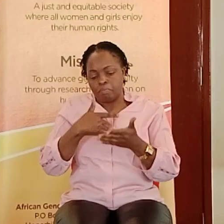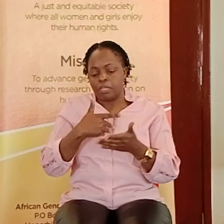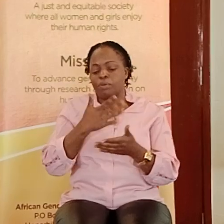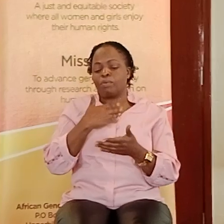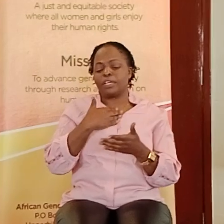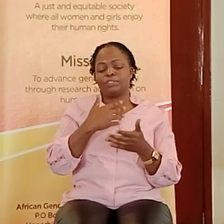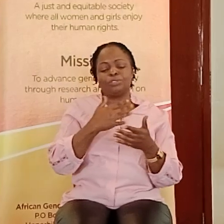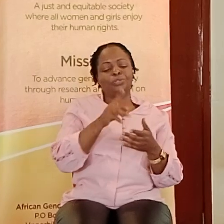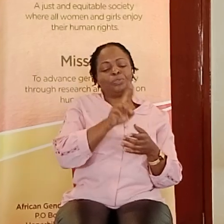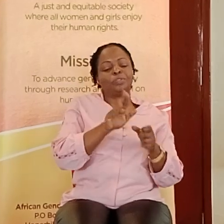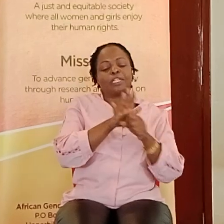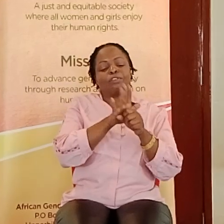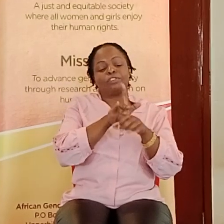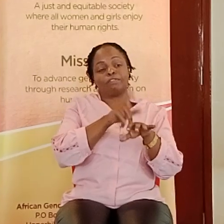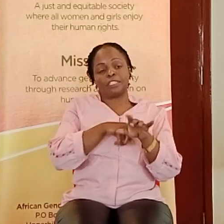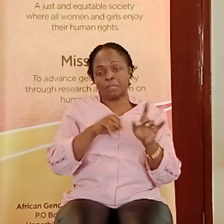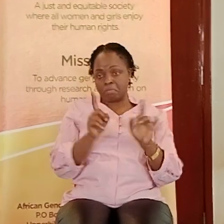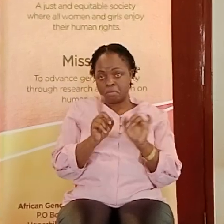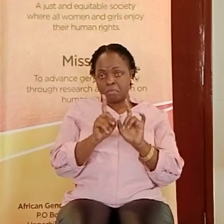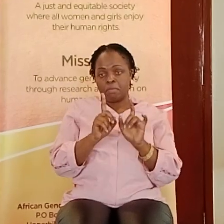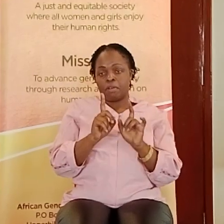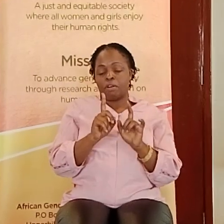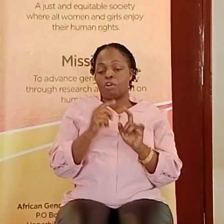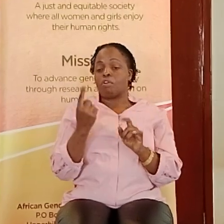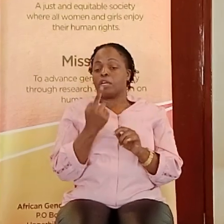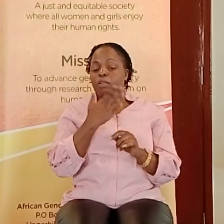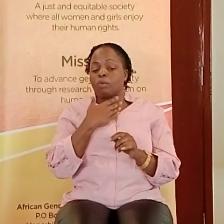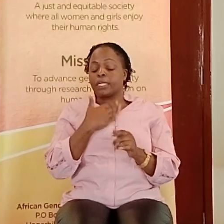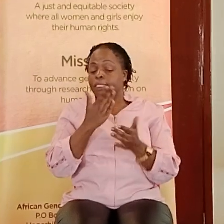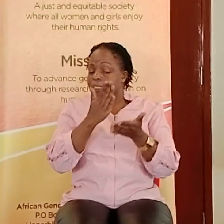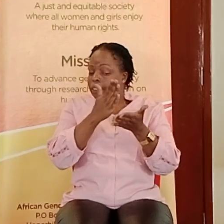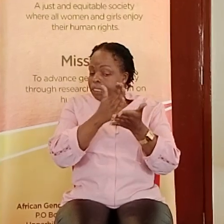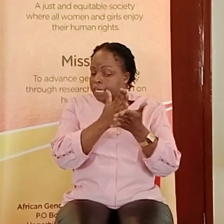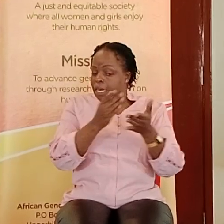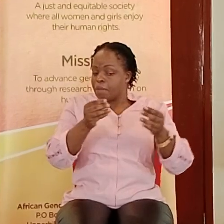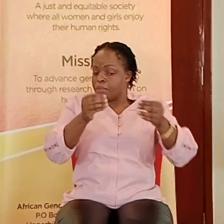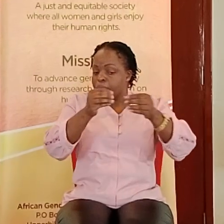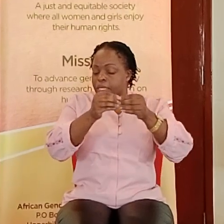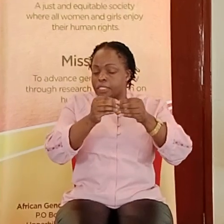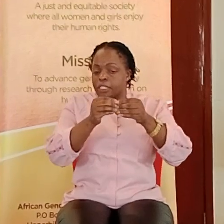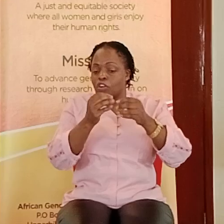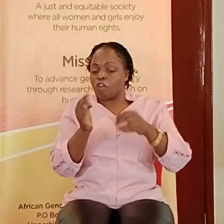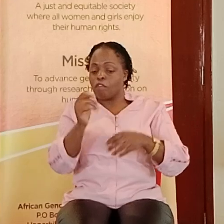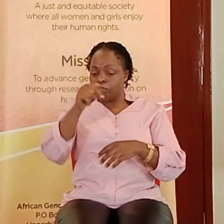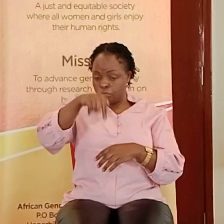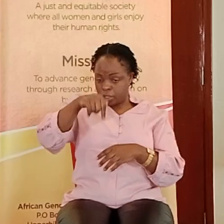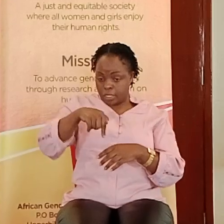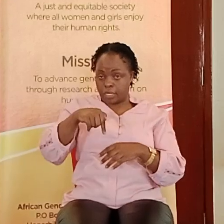of time so that we go to the real meat of the day and the real object of the day. So I'll go to